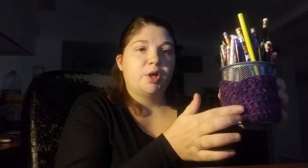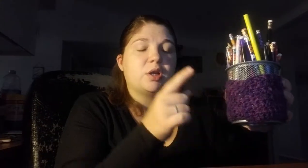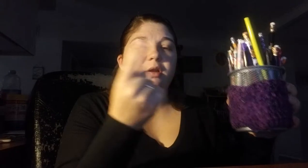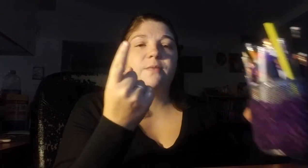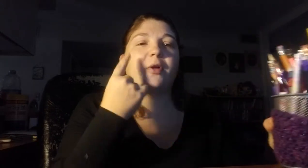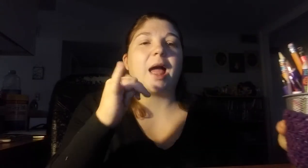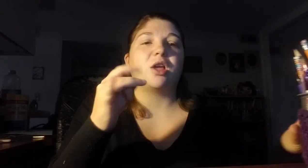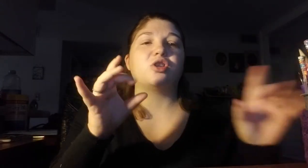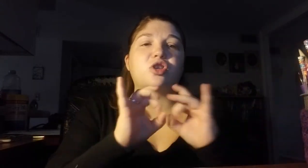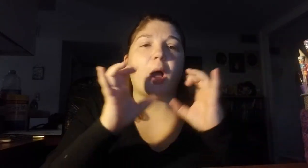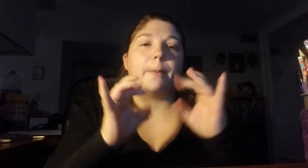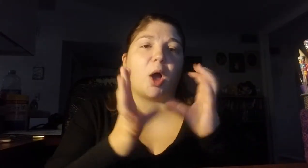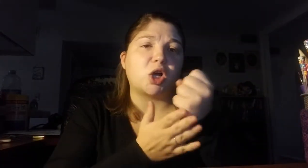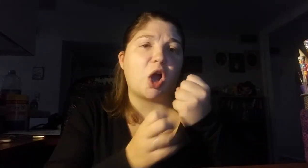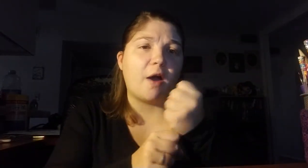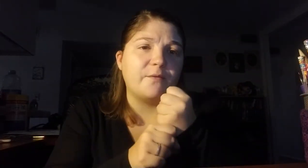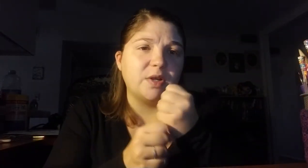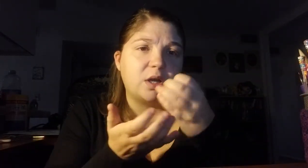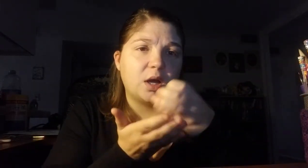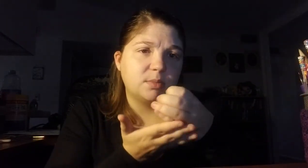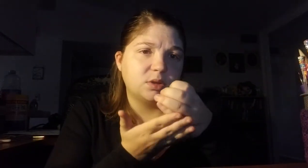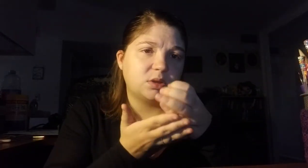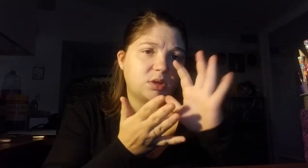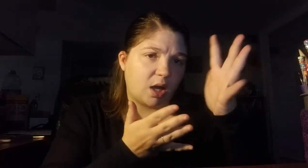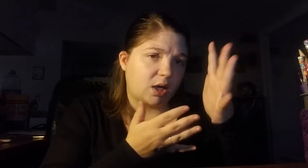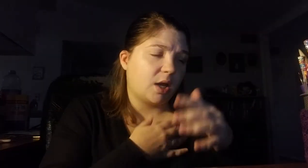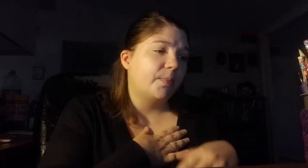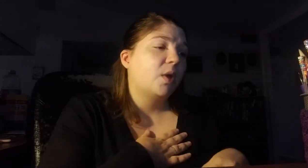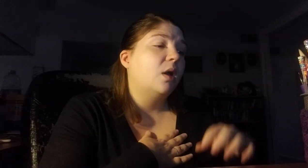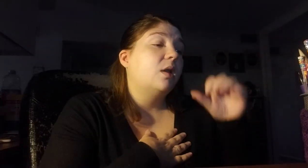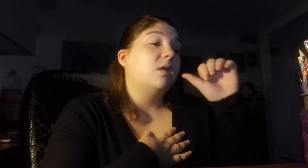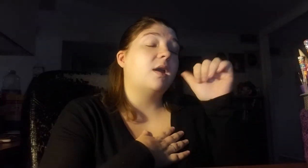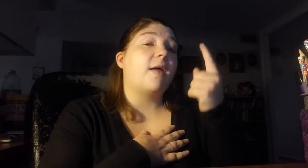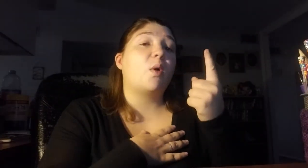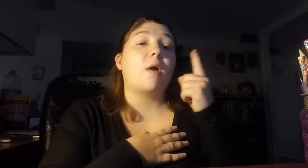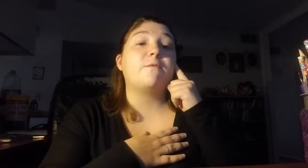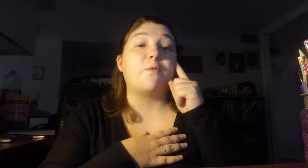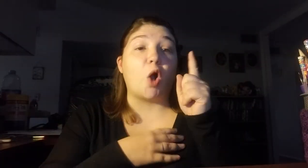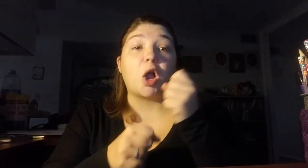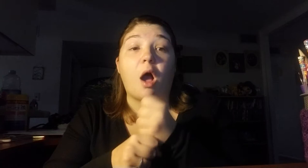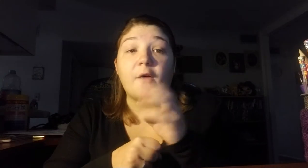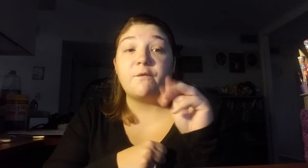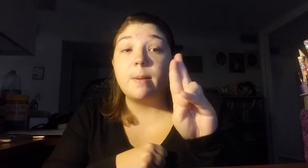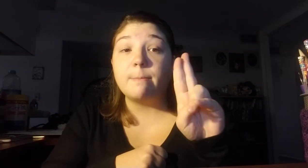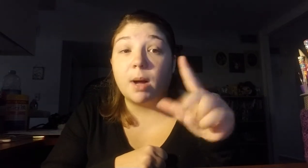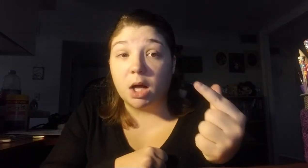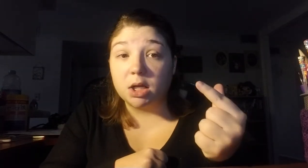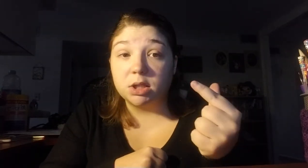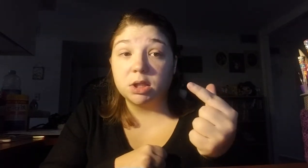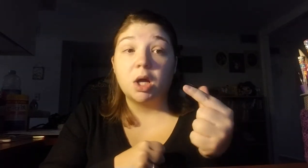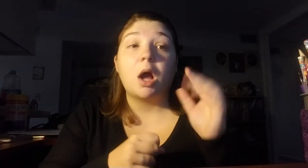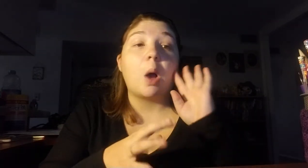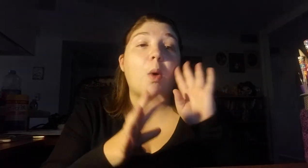This is for like Starbucks coffee cup, kind of. The another one for a coffee mug, I want to